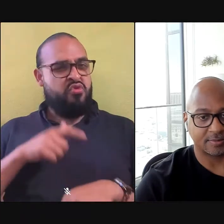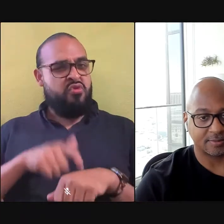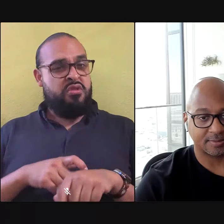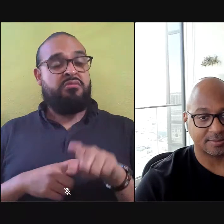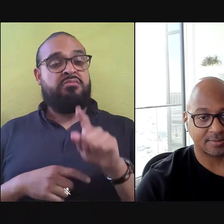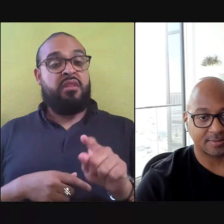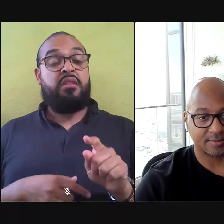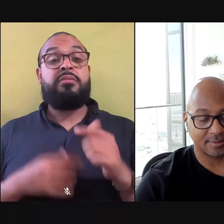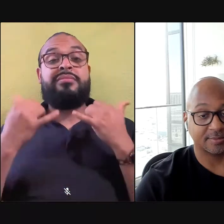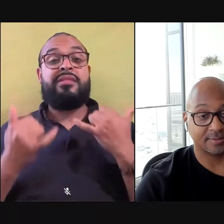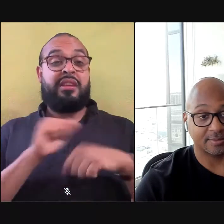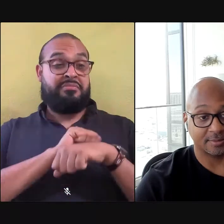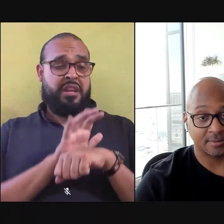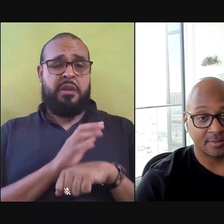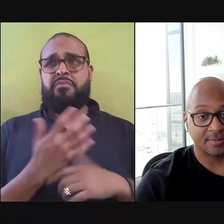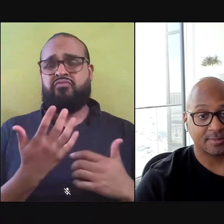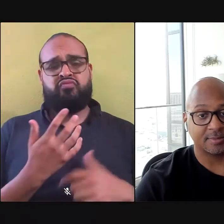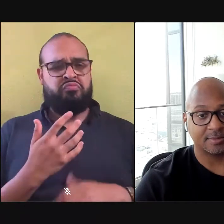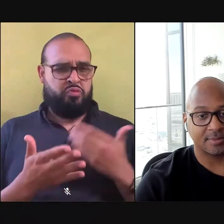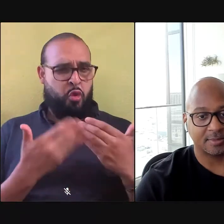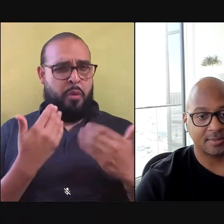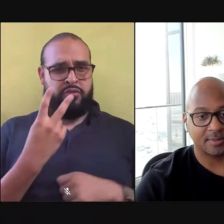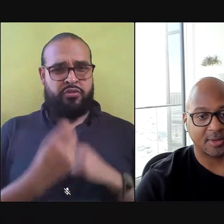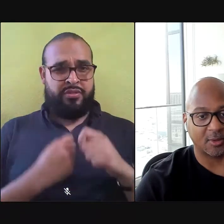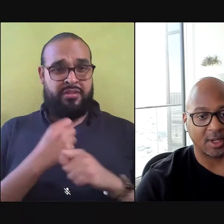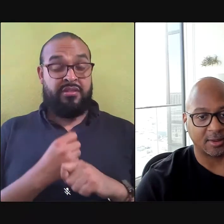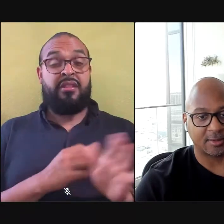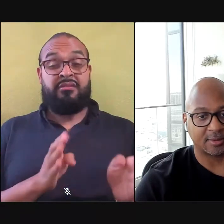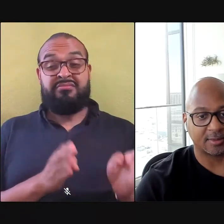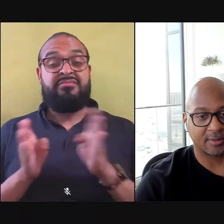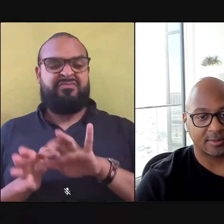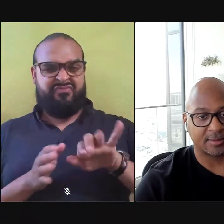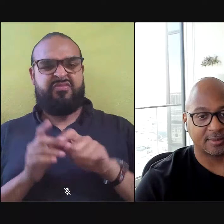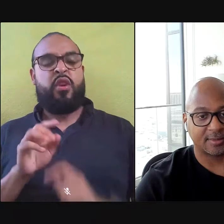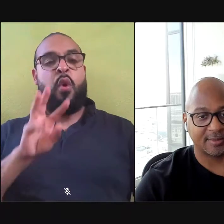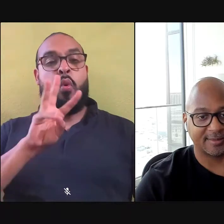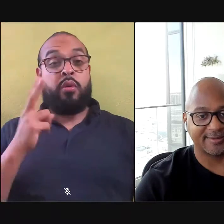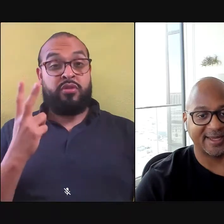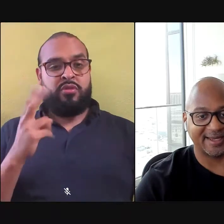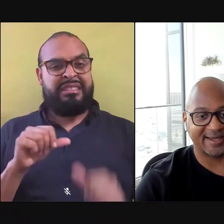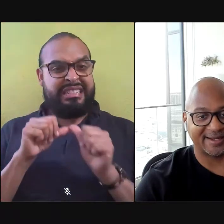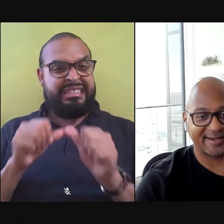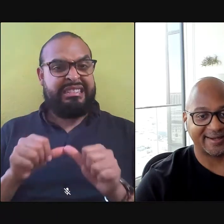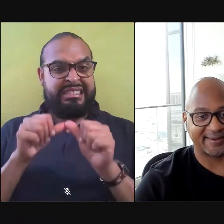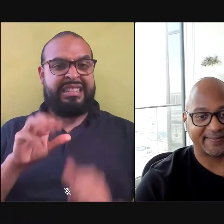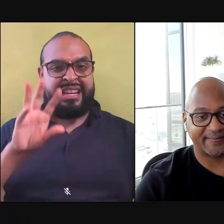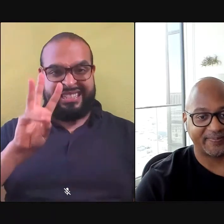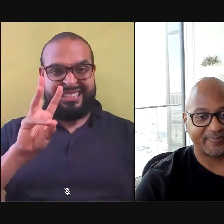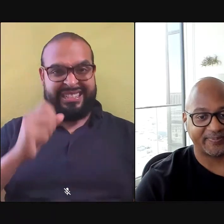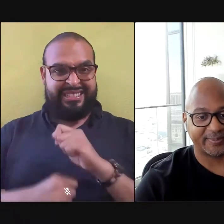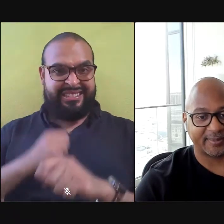it's more than enough. The World War II lasted 6 years. Wow. You know, just to help us understand, that's 4